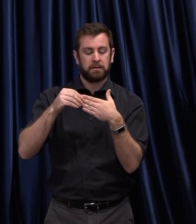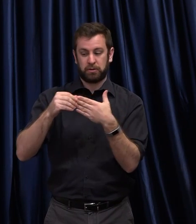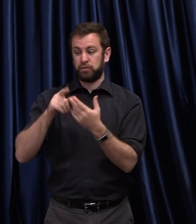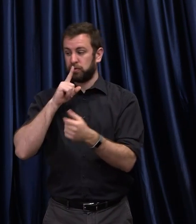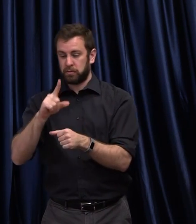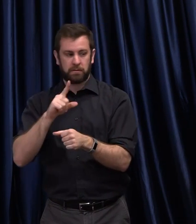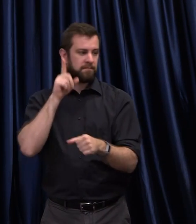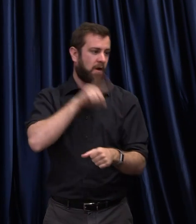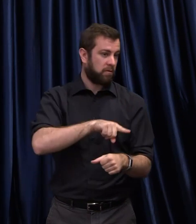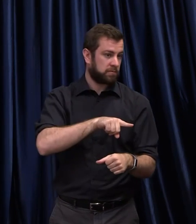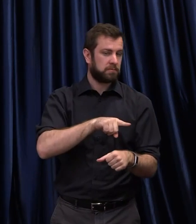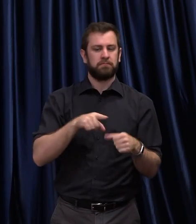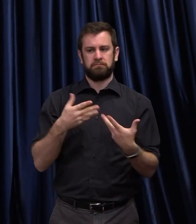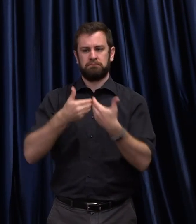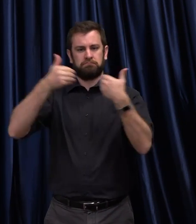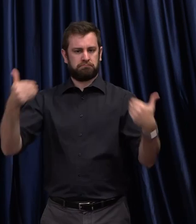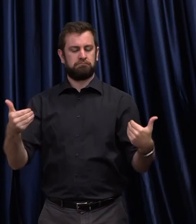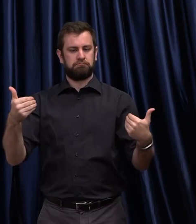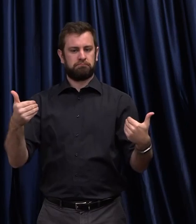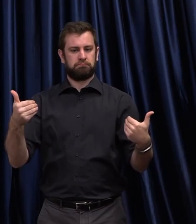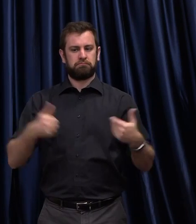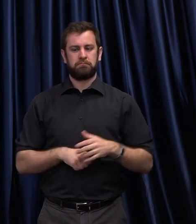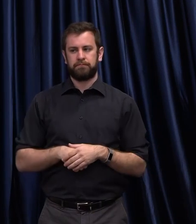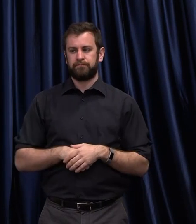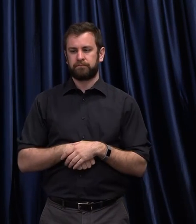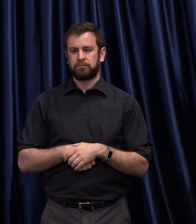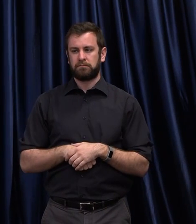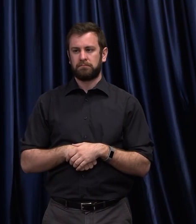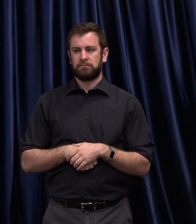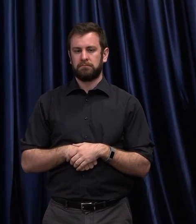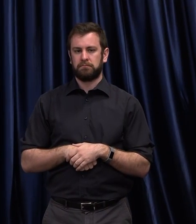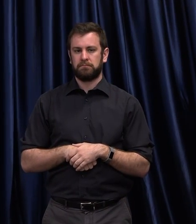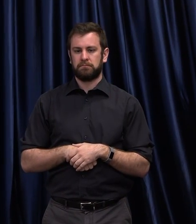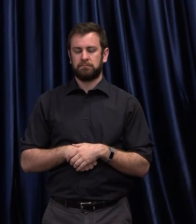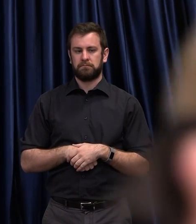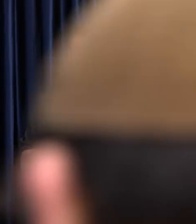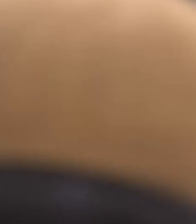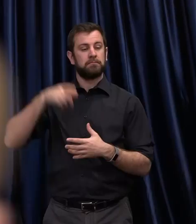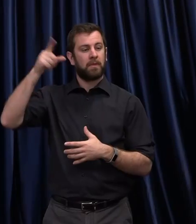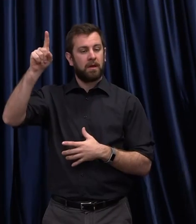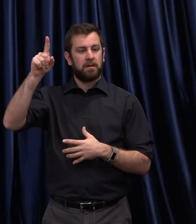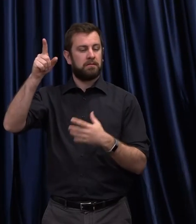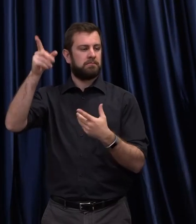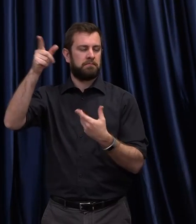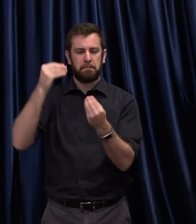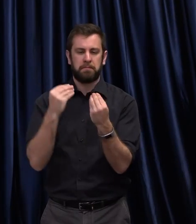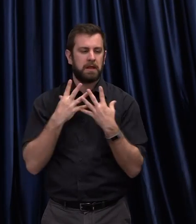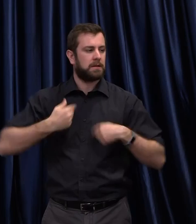truth from falsehood. Allah subhanahu wa ta'ala has blessed us